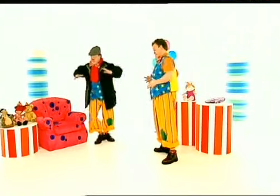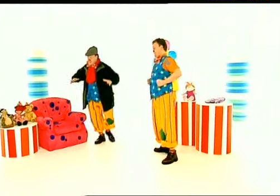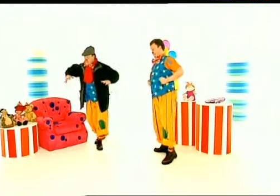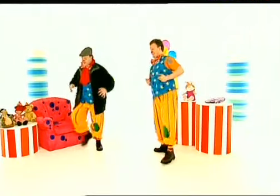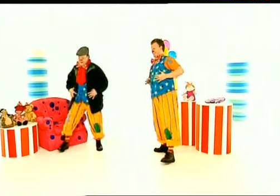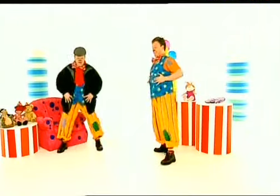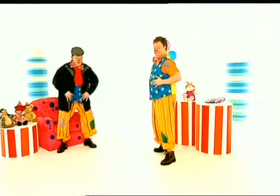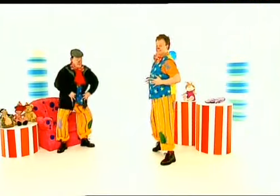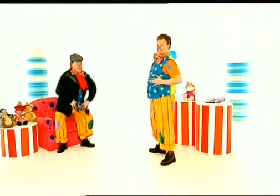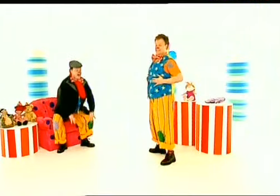Tumble.